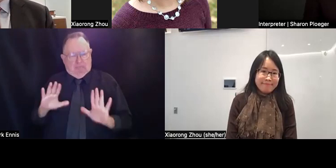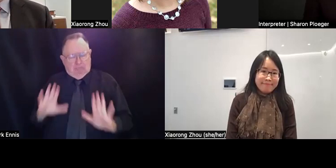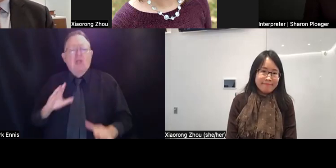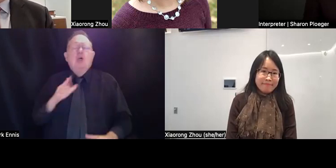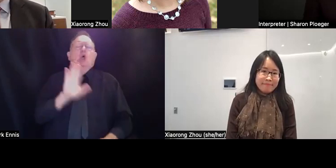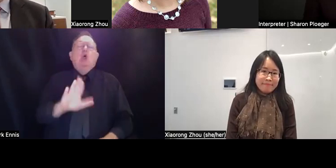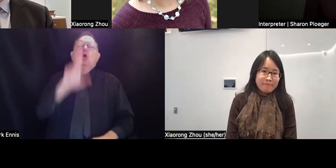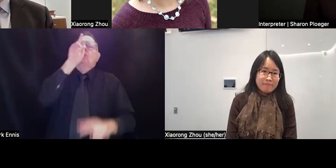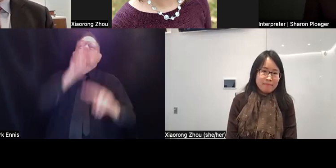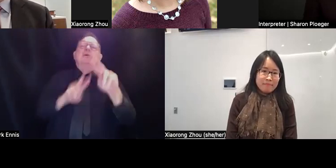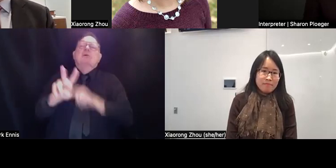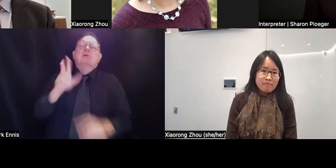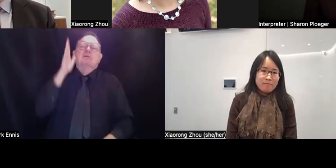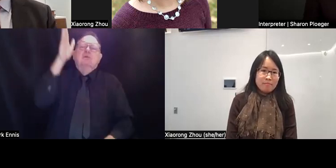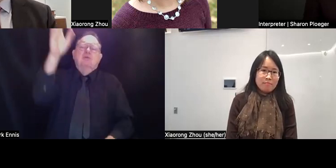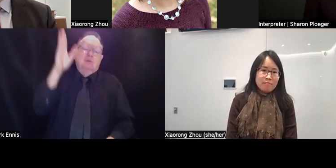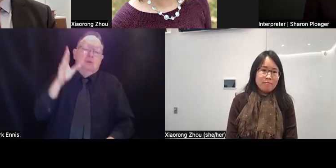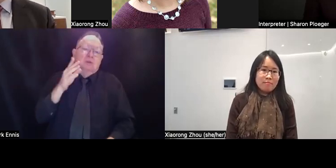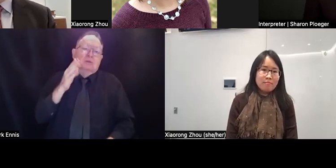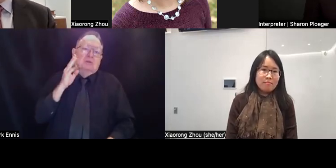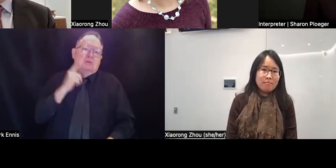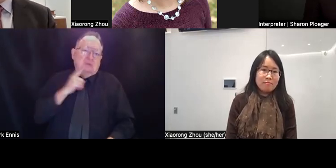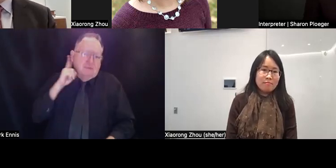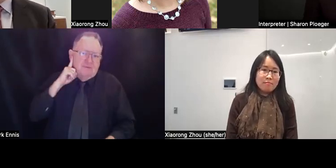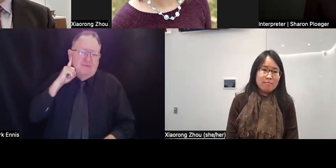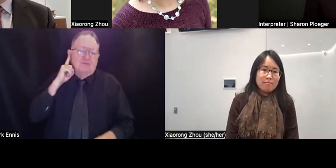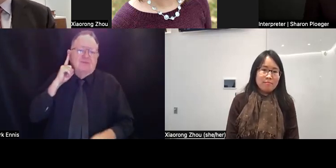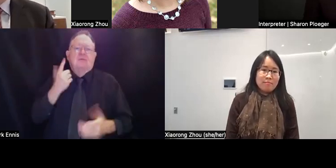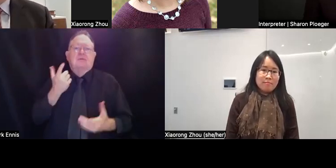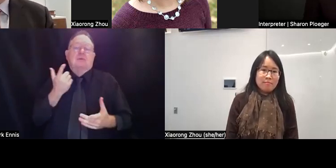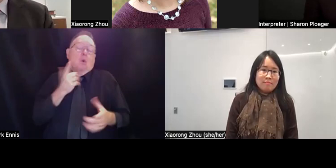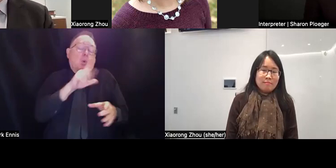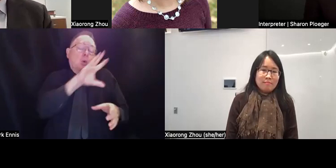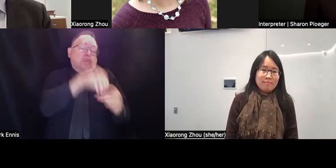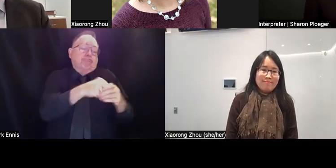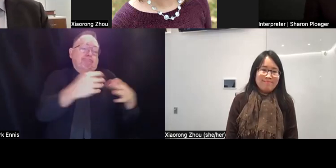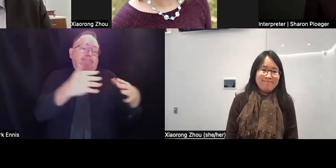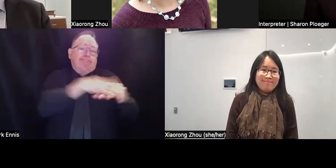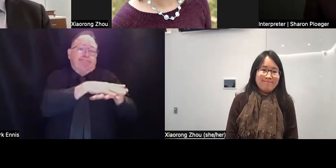of deaf and or inclusive education in China?